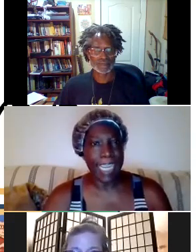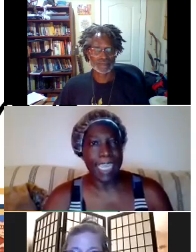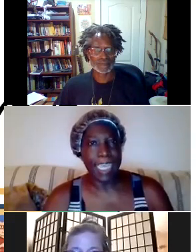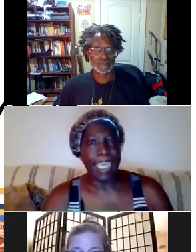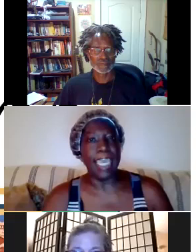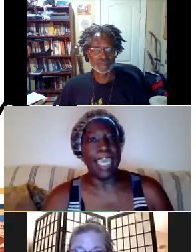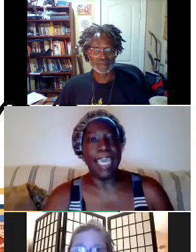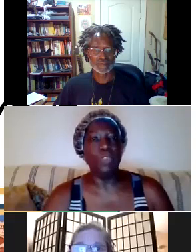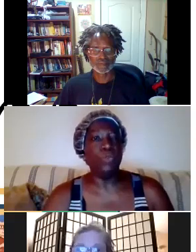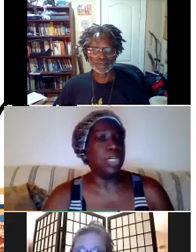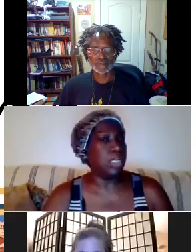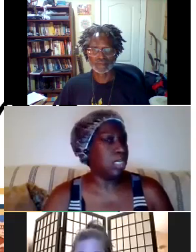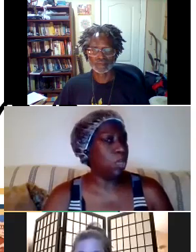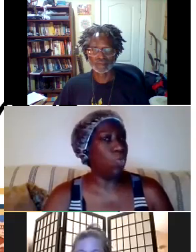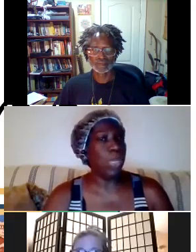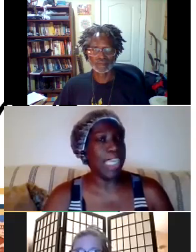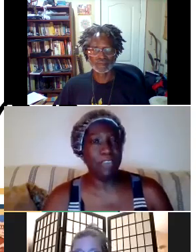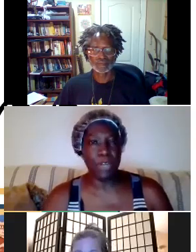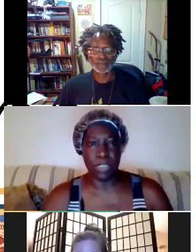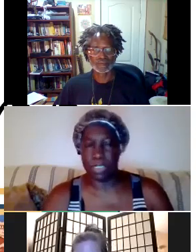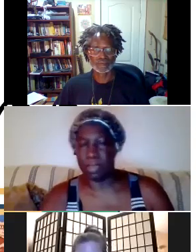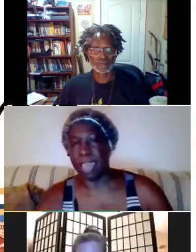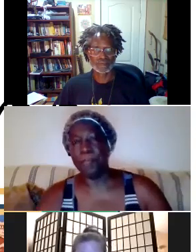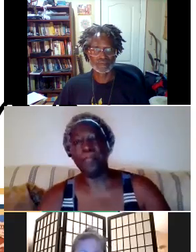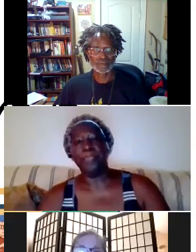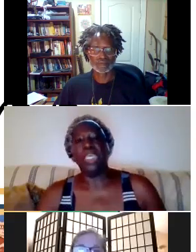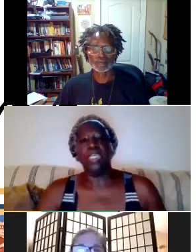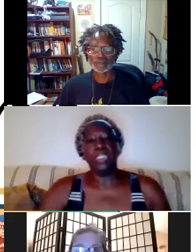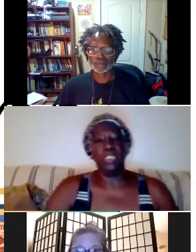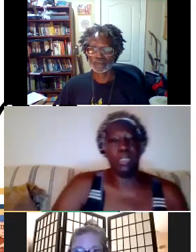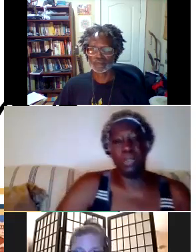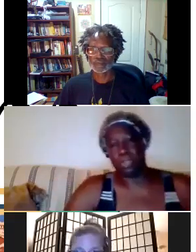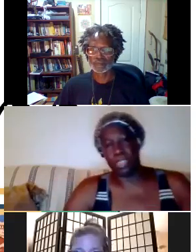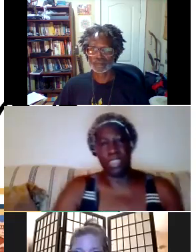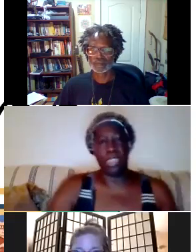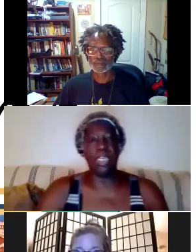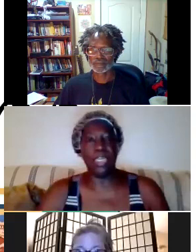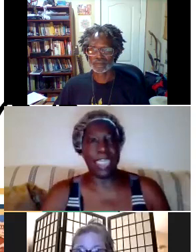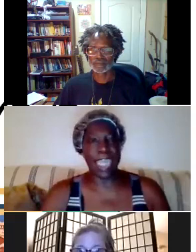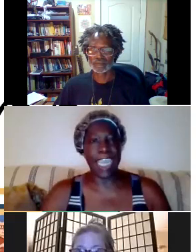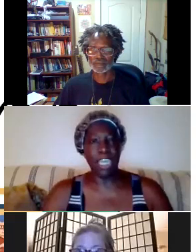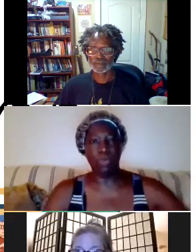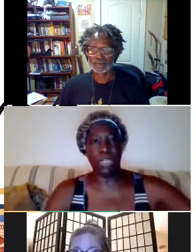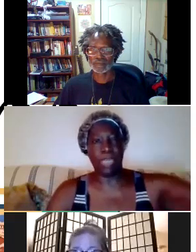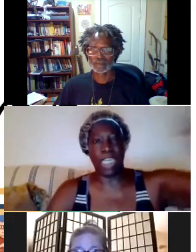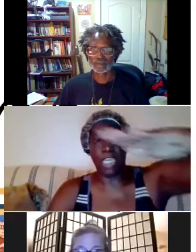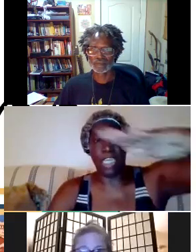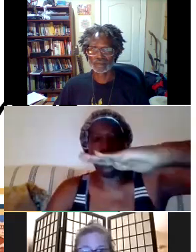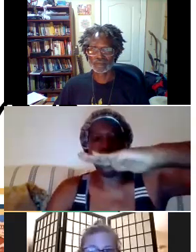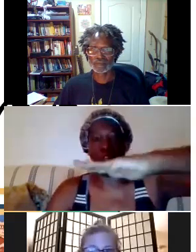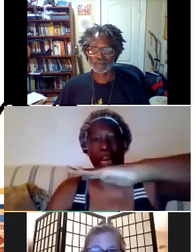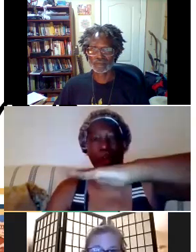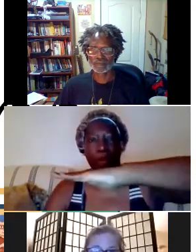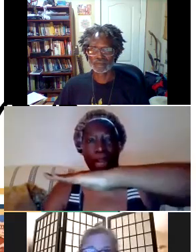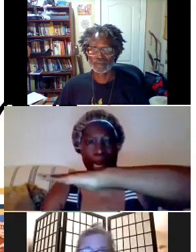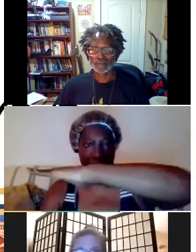day and the word week first, okay? Okay. So day would be